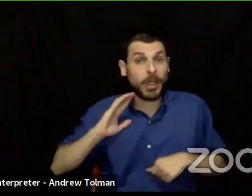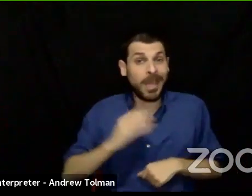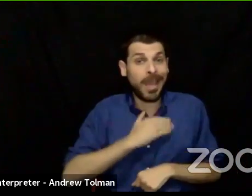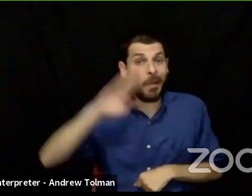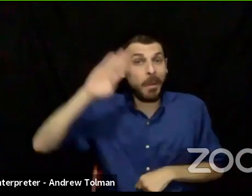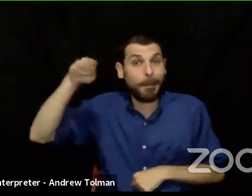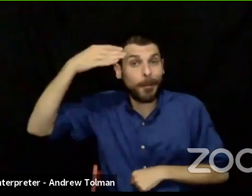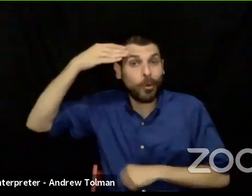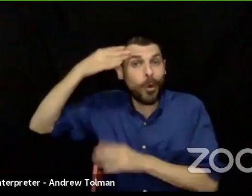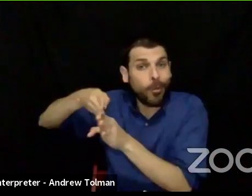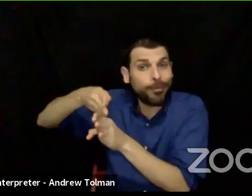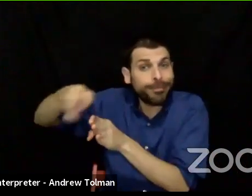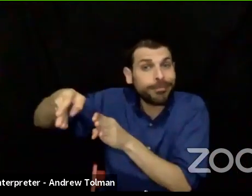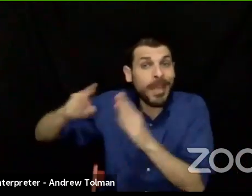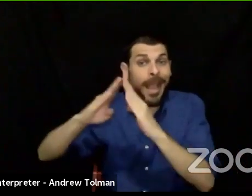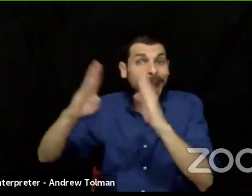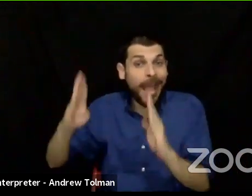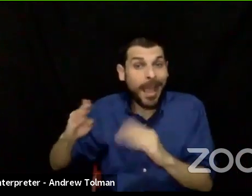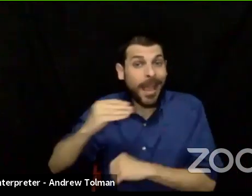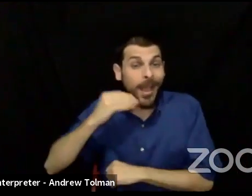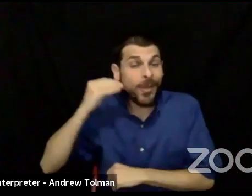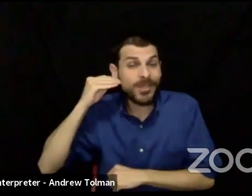to transparent process.